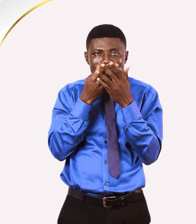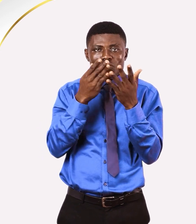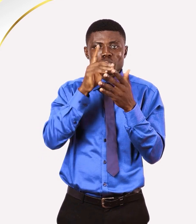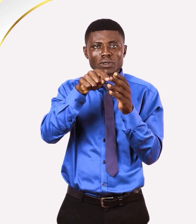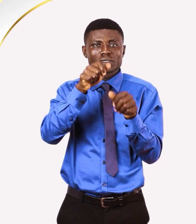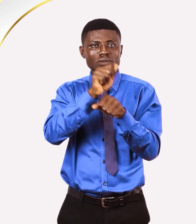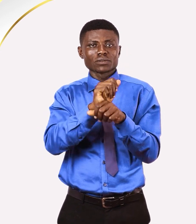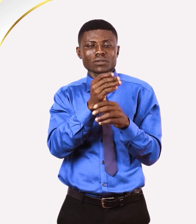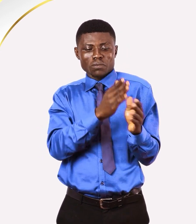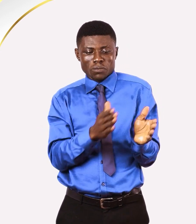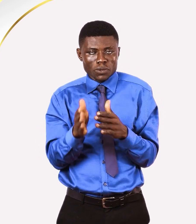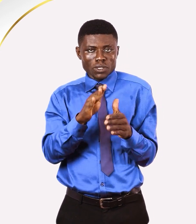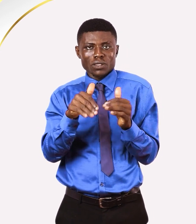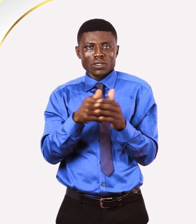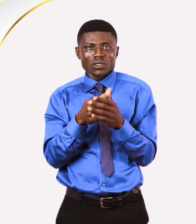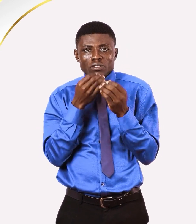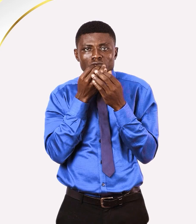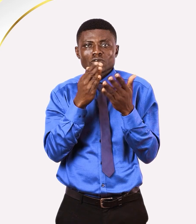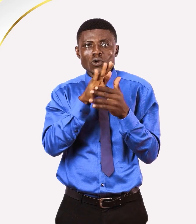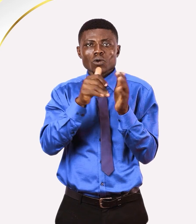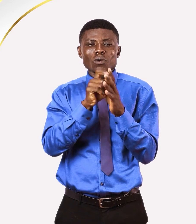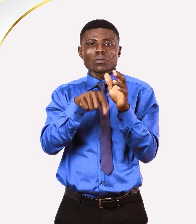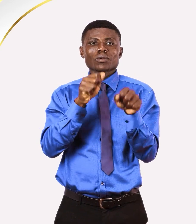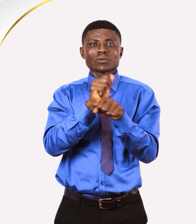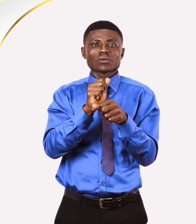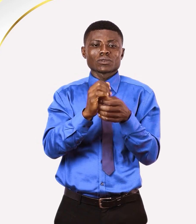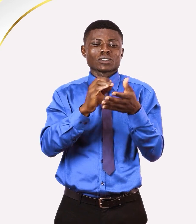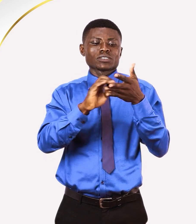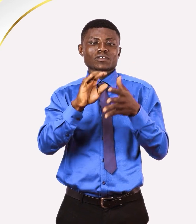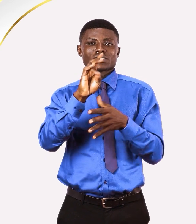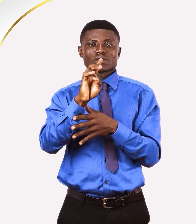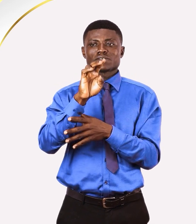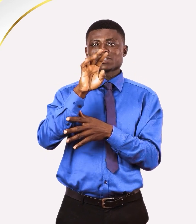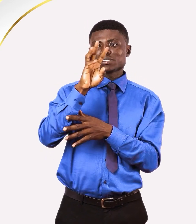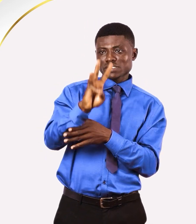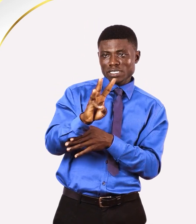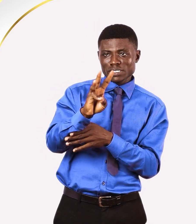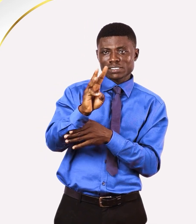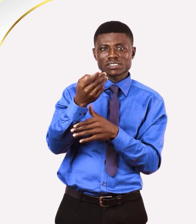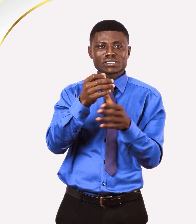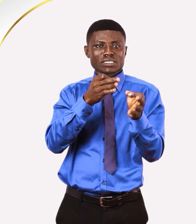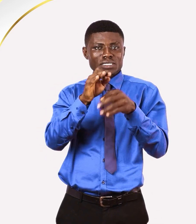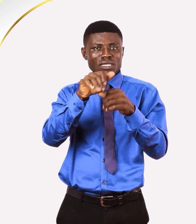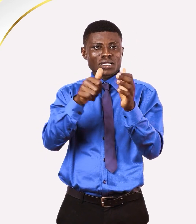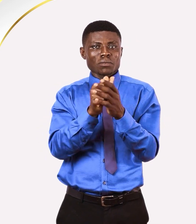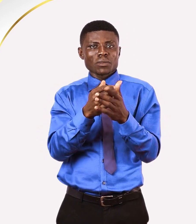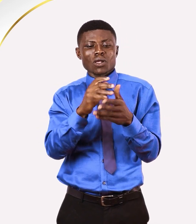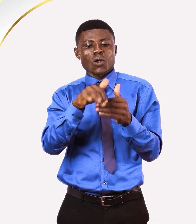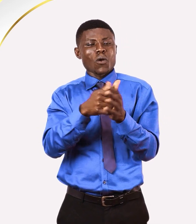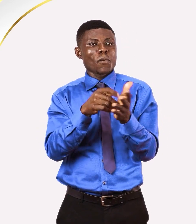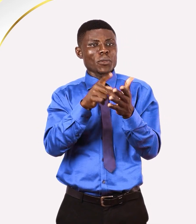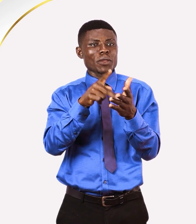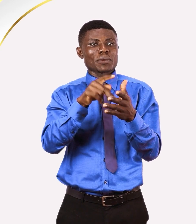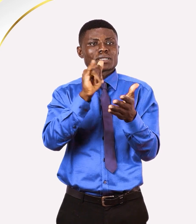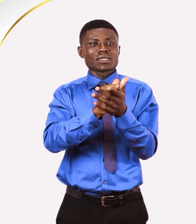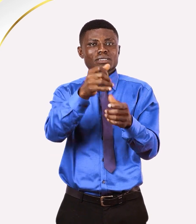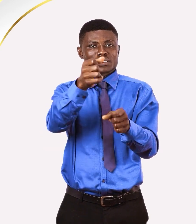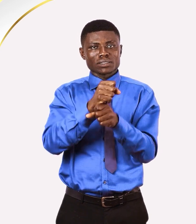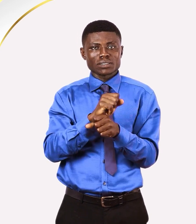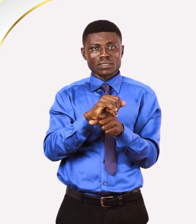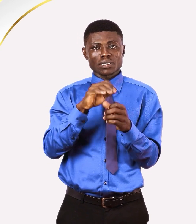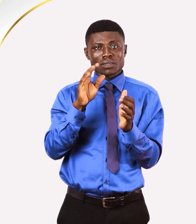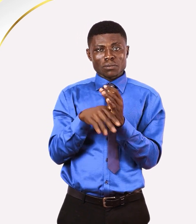information is not exempt, preparing the information. Section 76 subjects the retention of